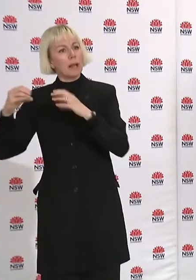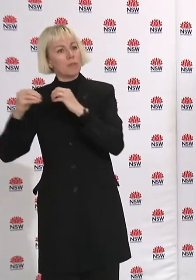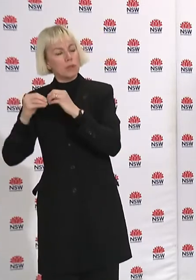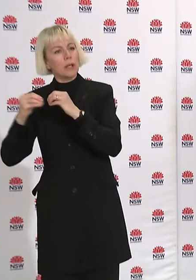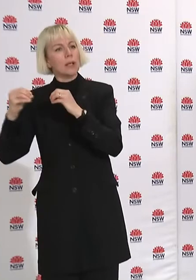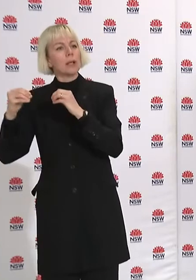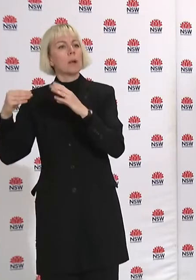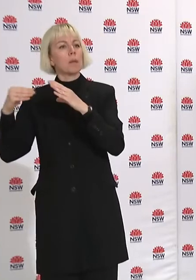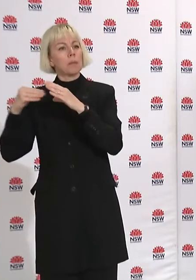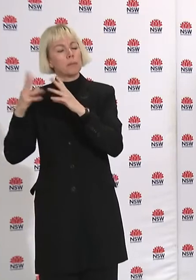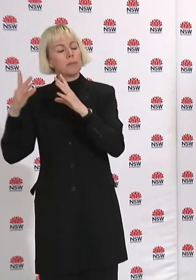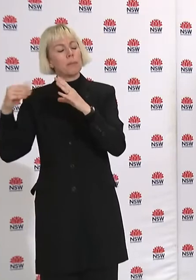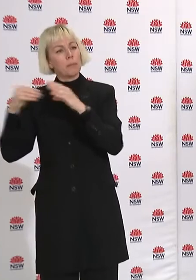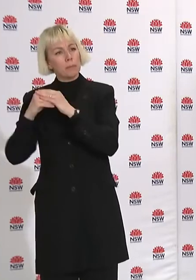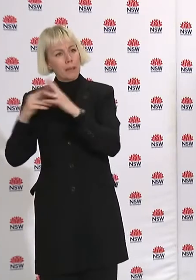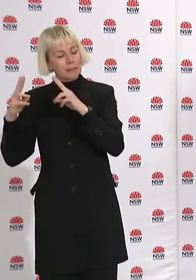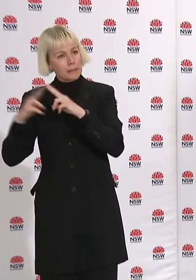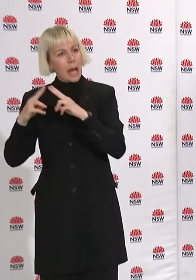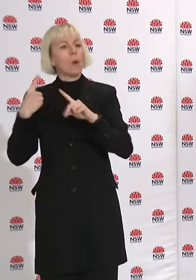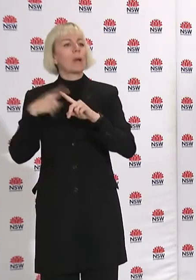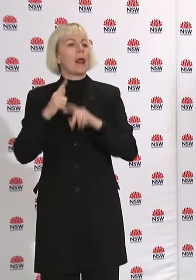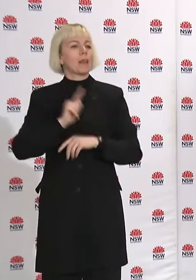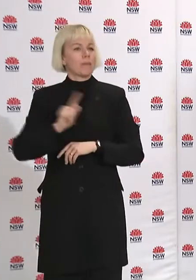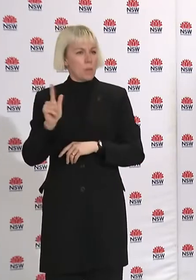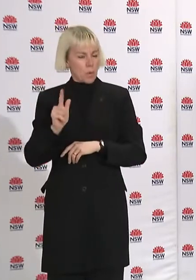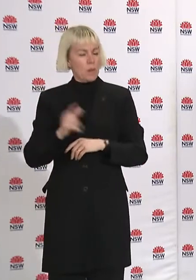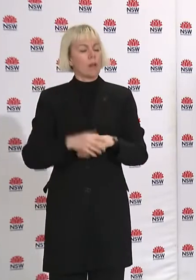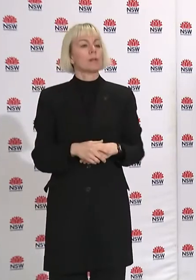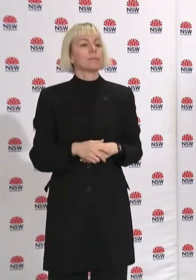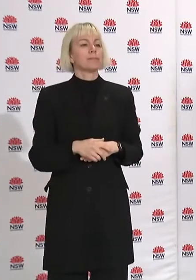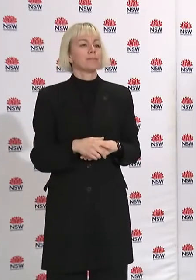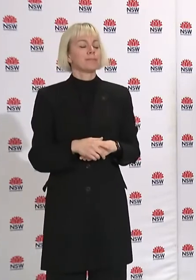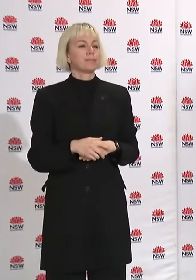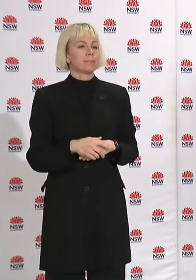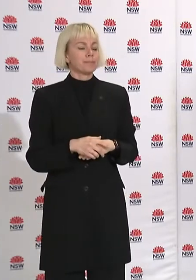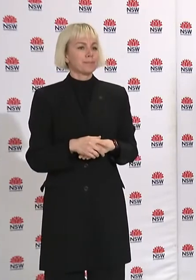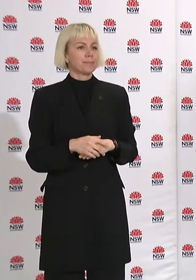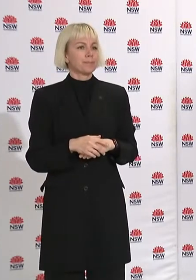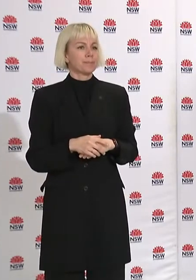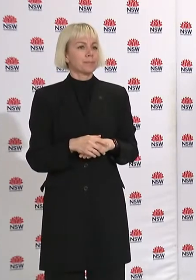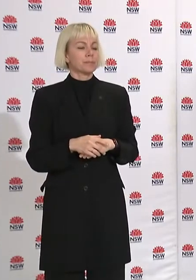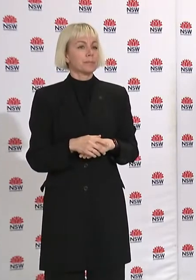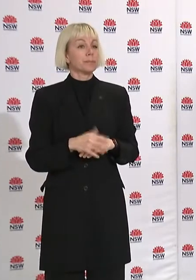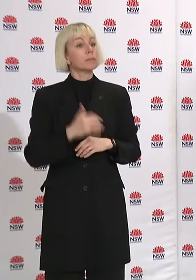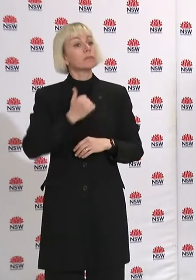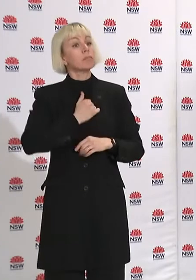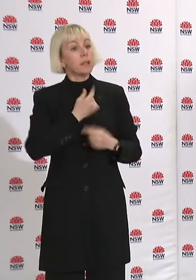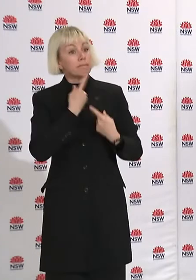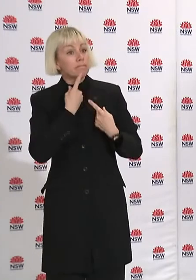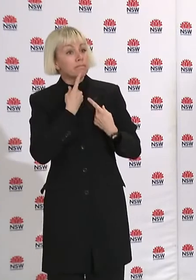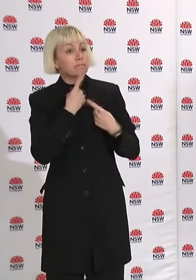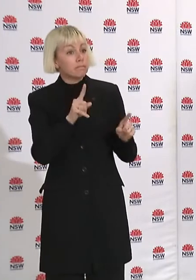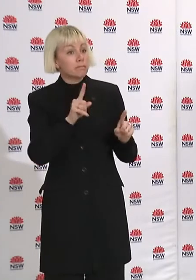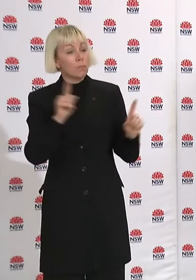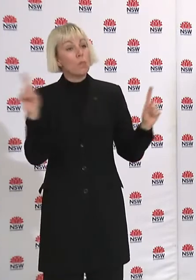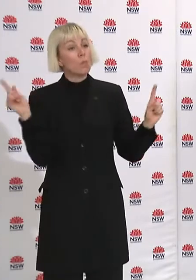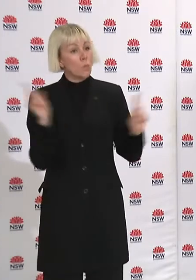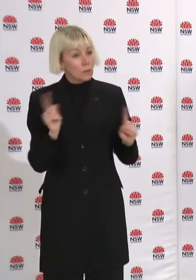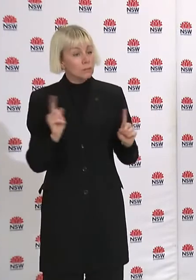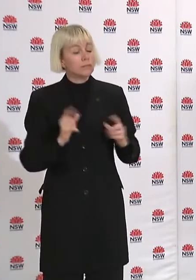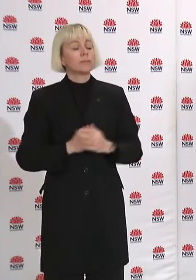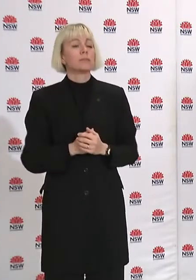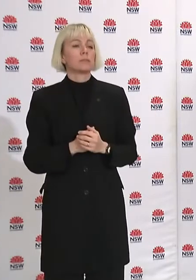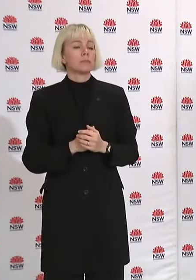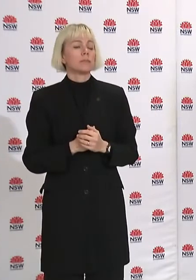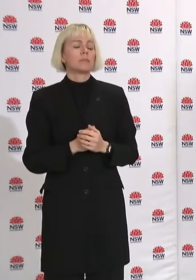So my key message in summary is we need to follow the